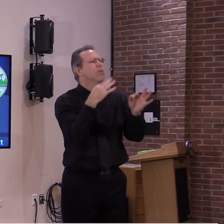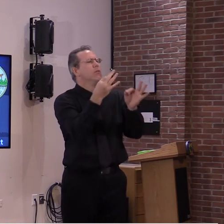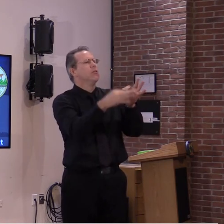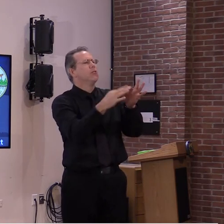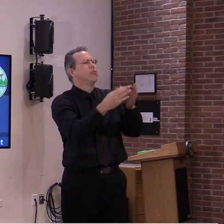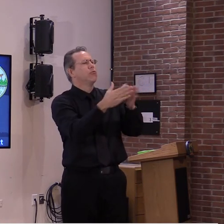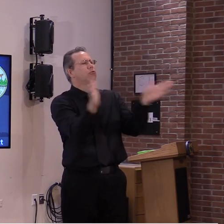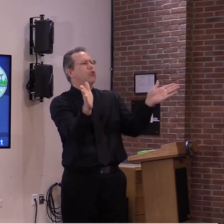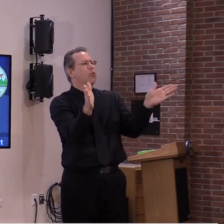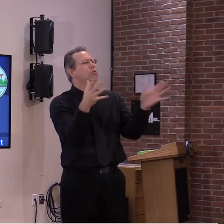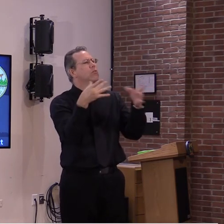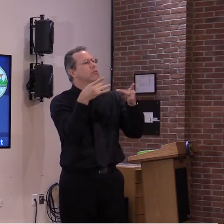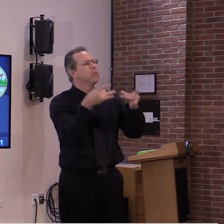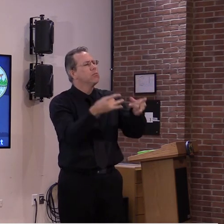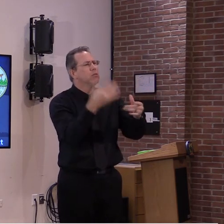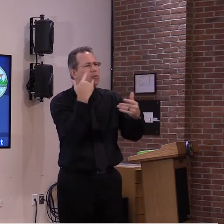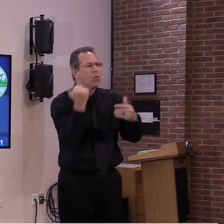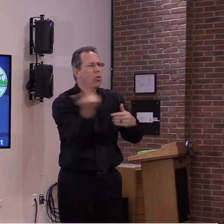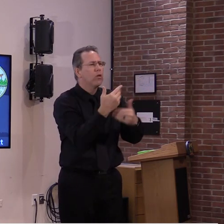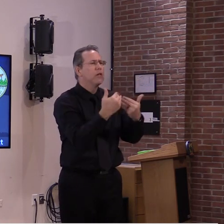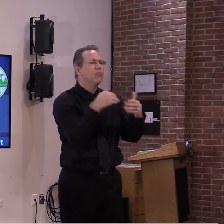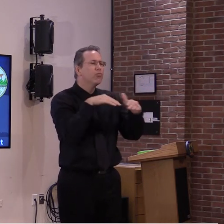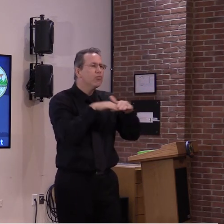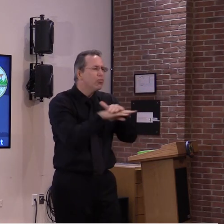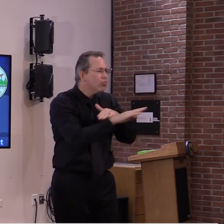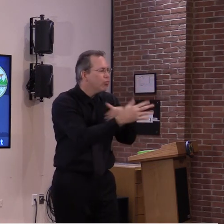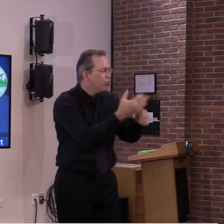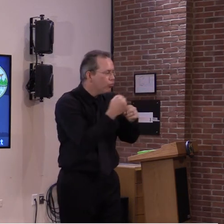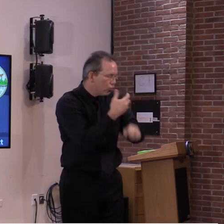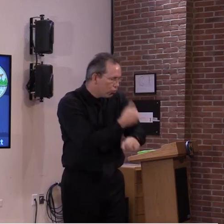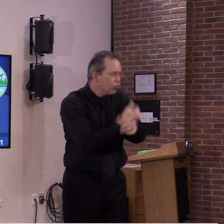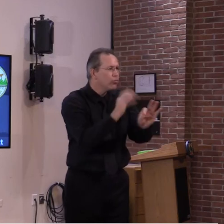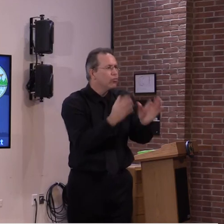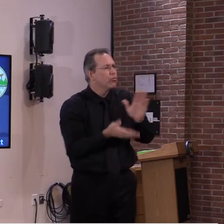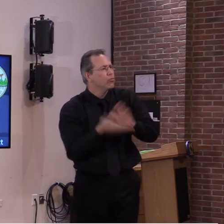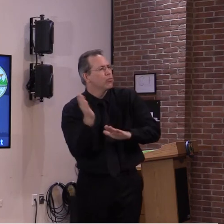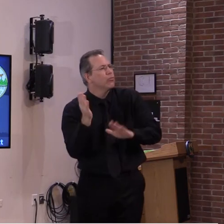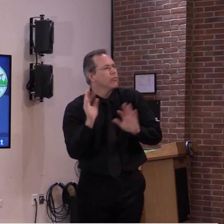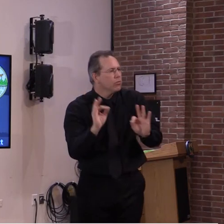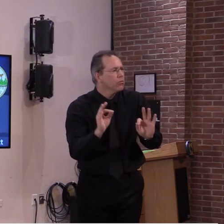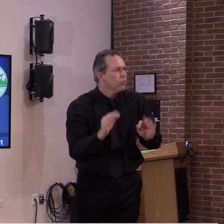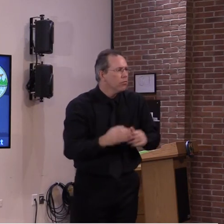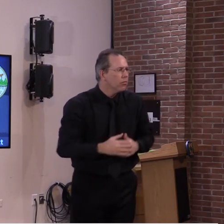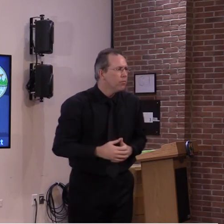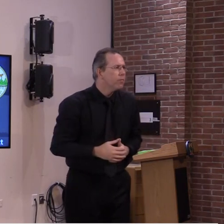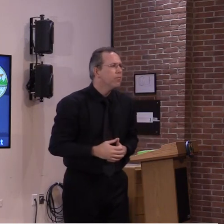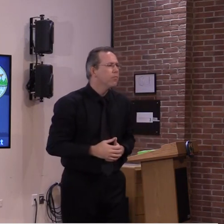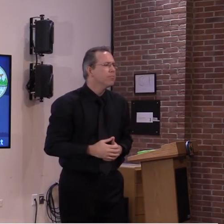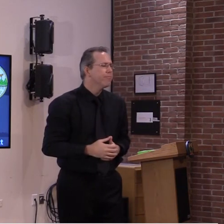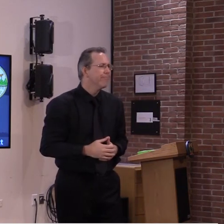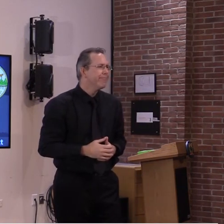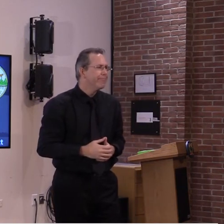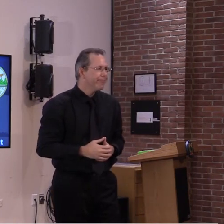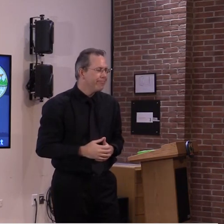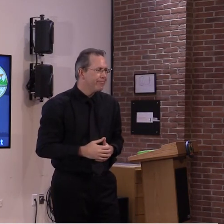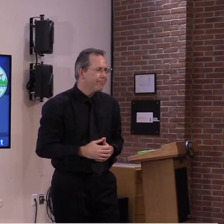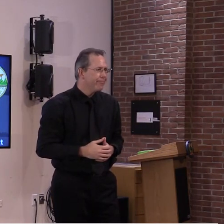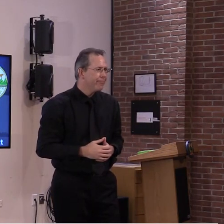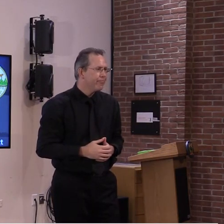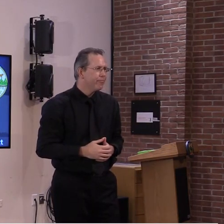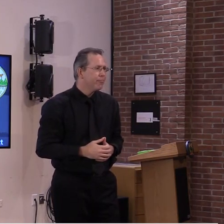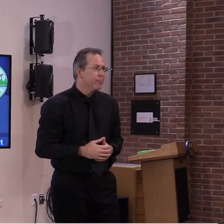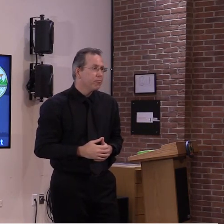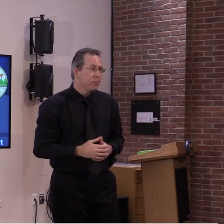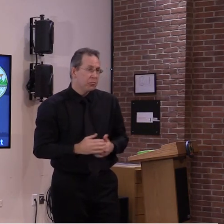really increasing in a throughput level, if you will, at that point in time. I don't know if Secretary Smith